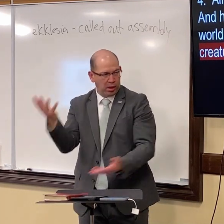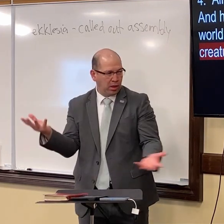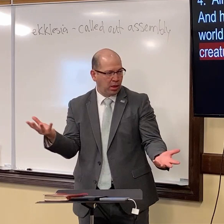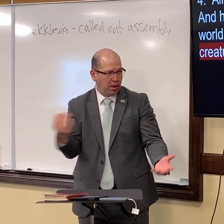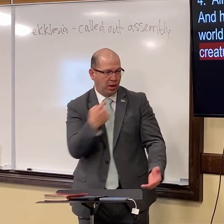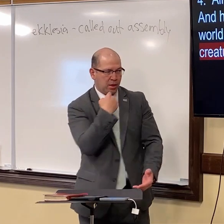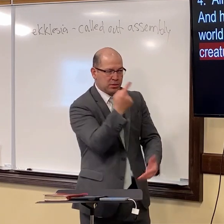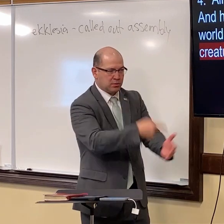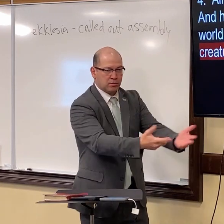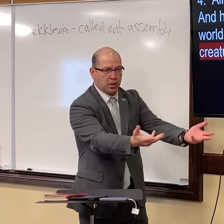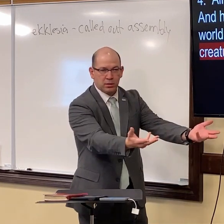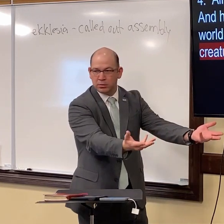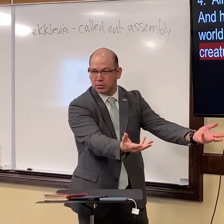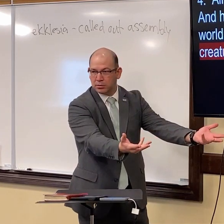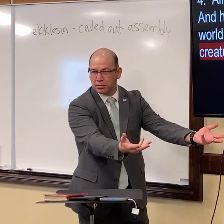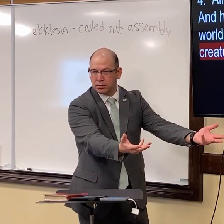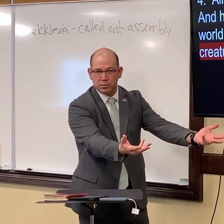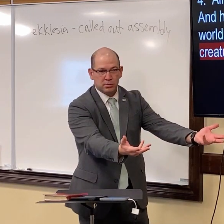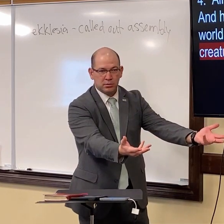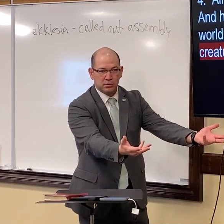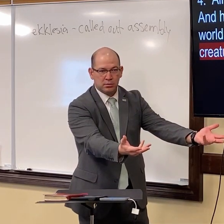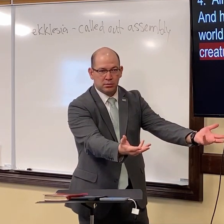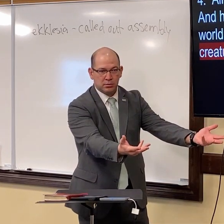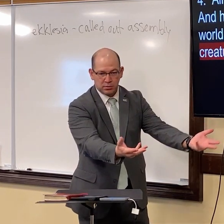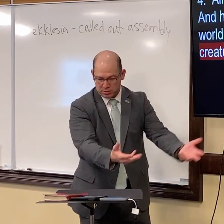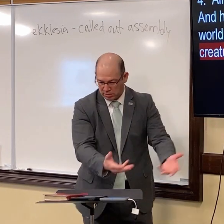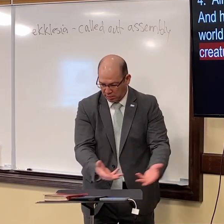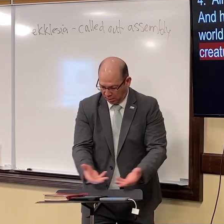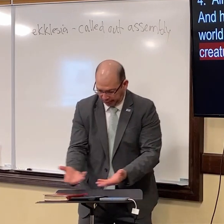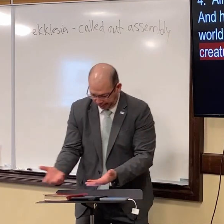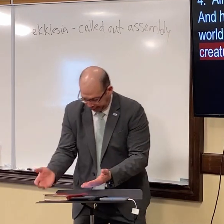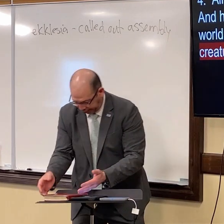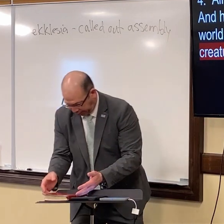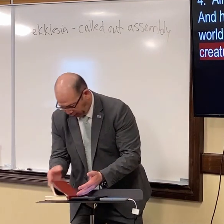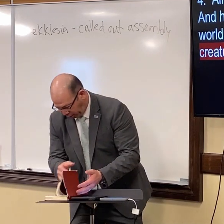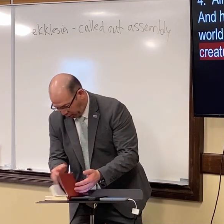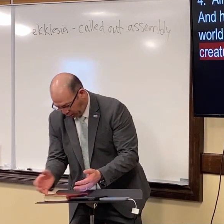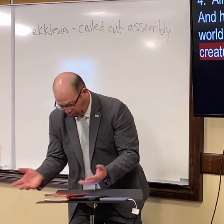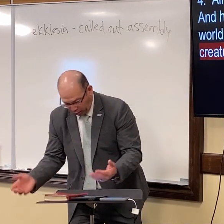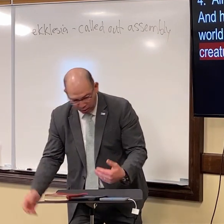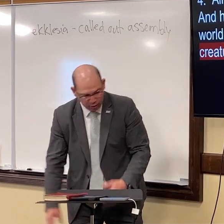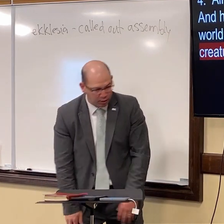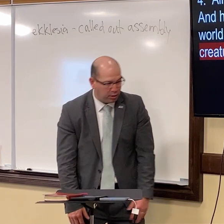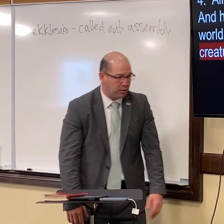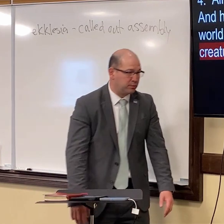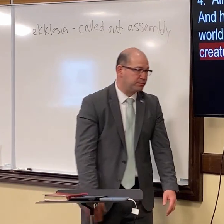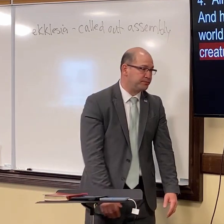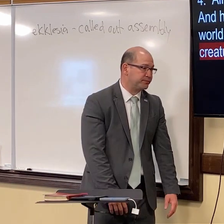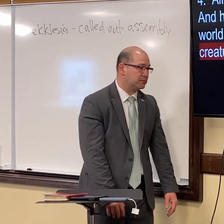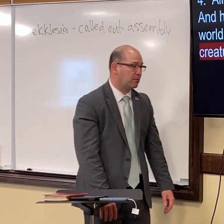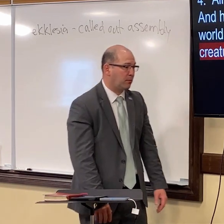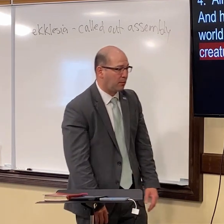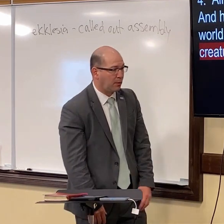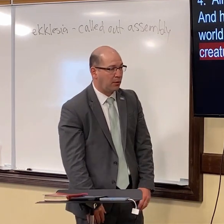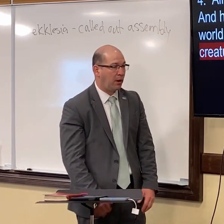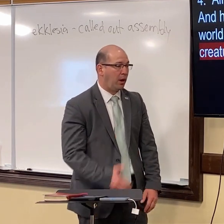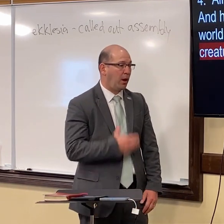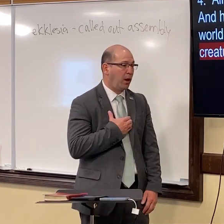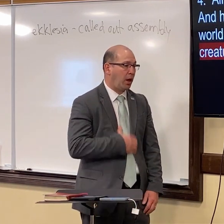if we haven't memorized God's word, how are we going to tell them? If we can't remember what the Bible says about something, how can we share it with